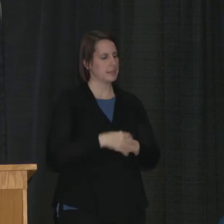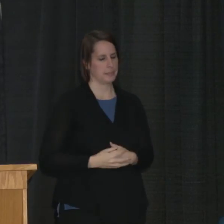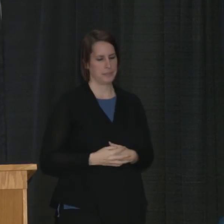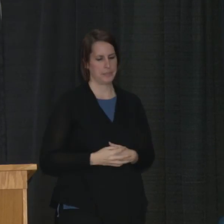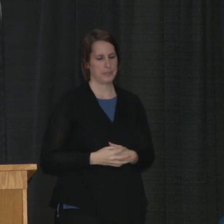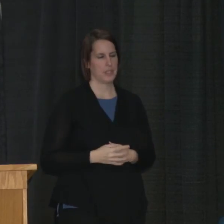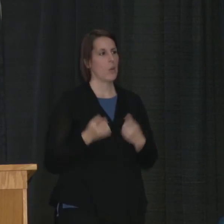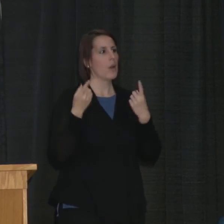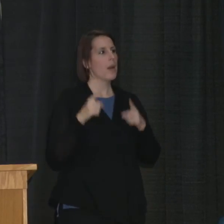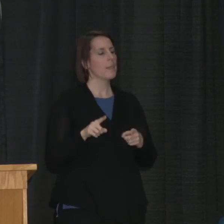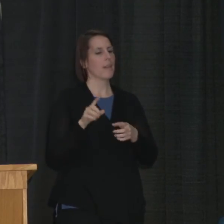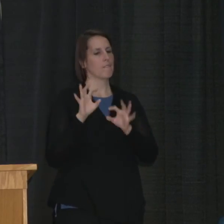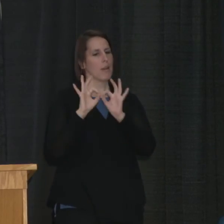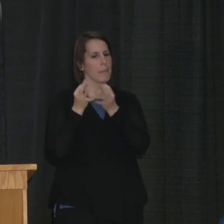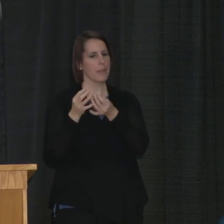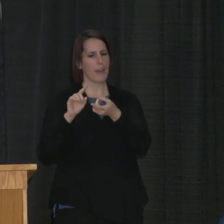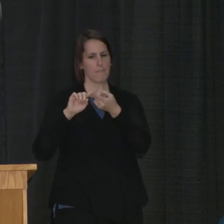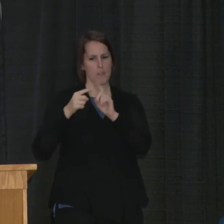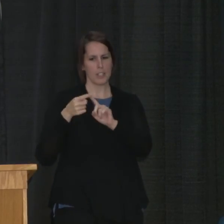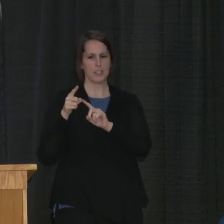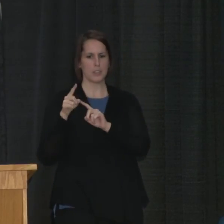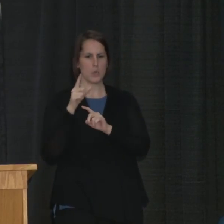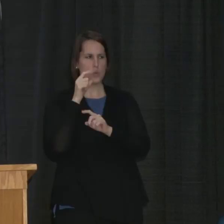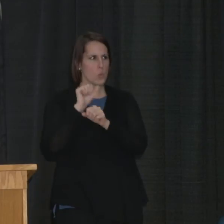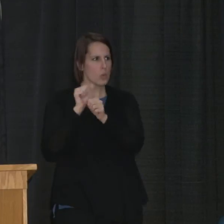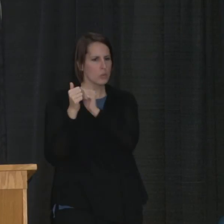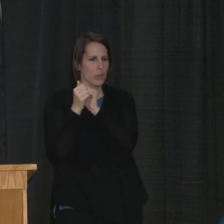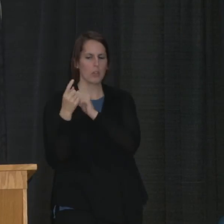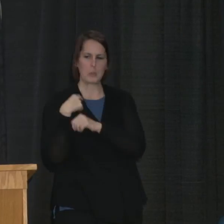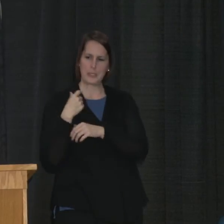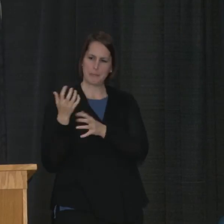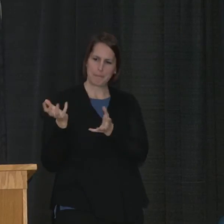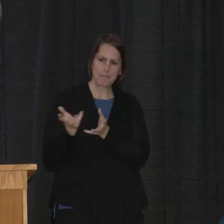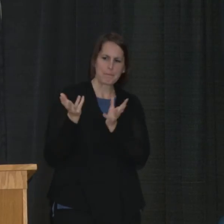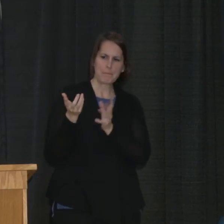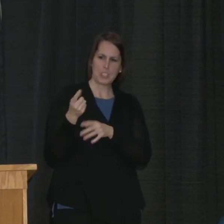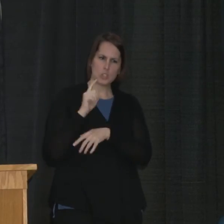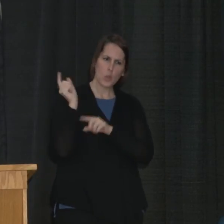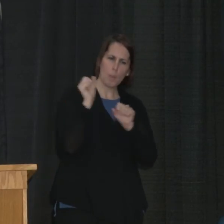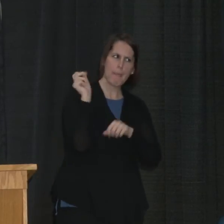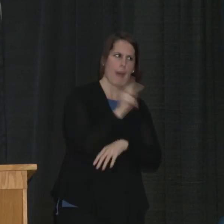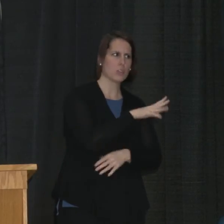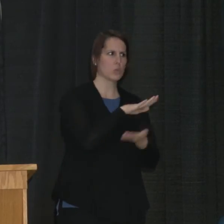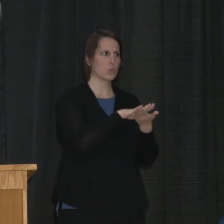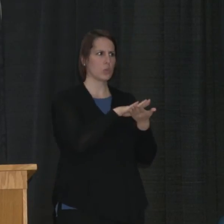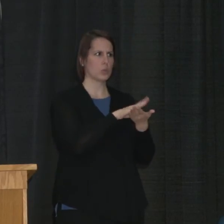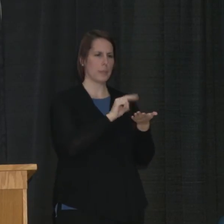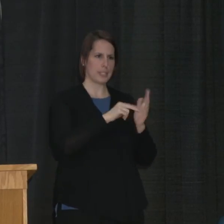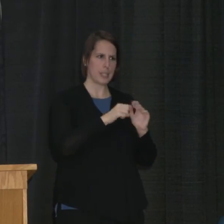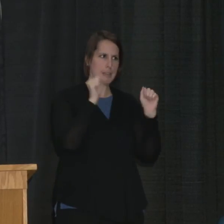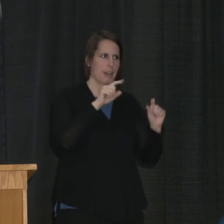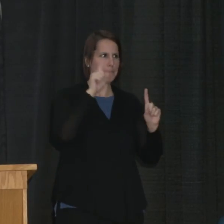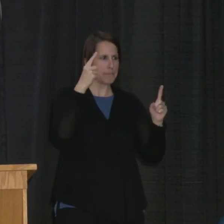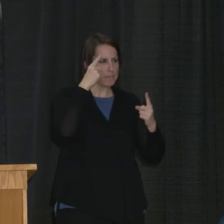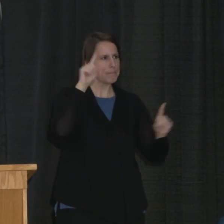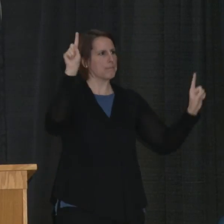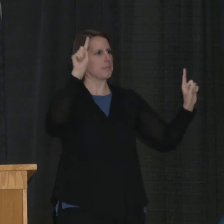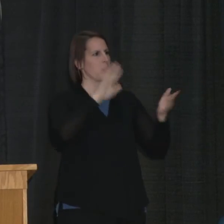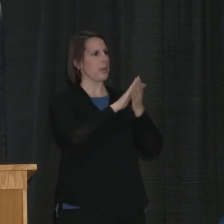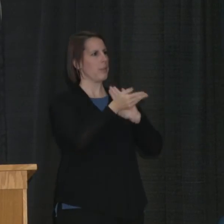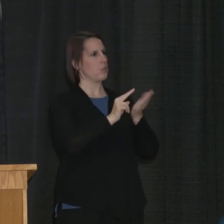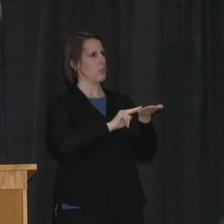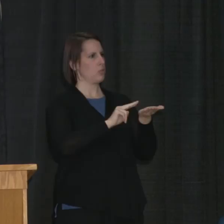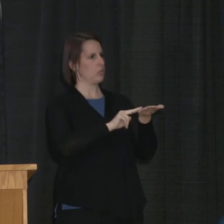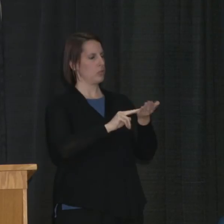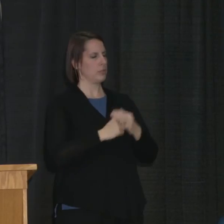family, and coworkers, I made the decision to return to school to get the education I needed to follow my dreams. I'll be